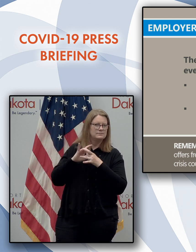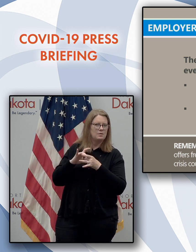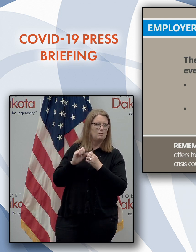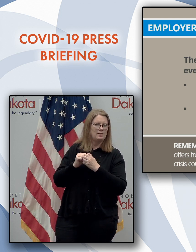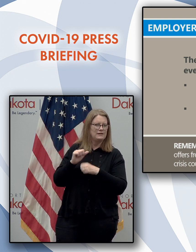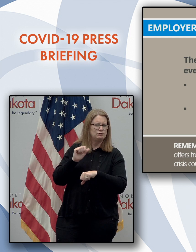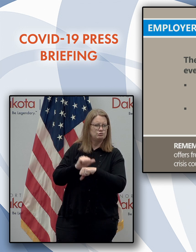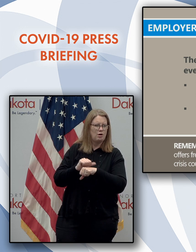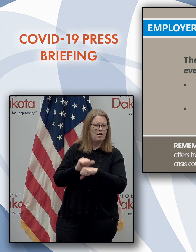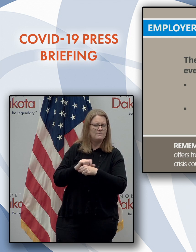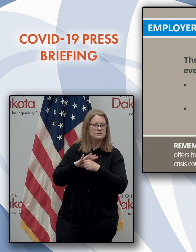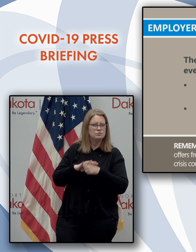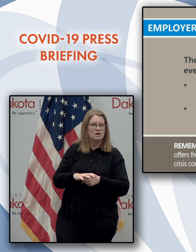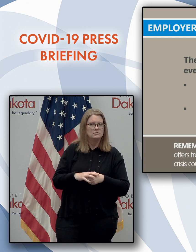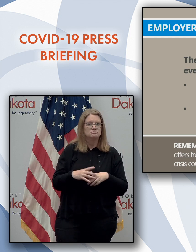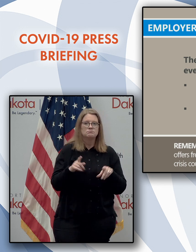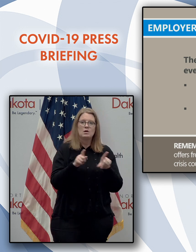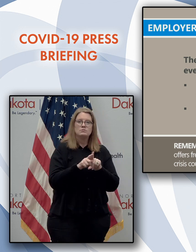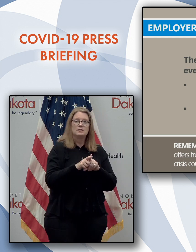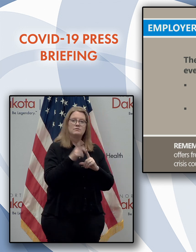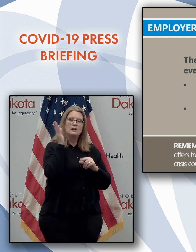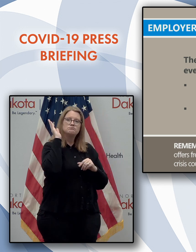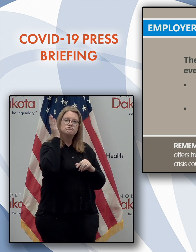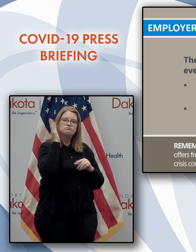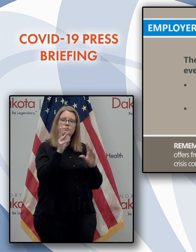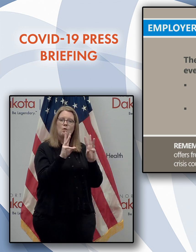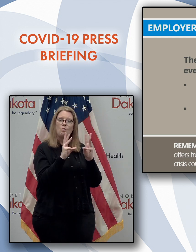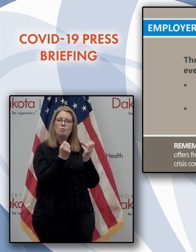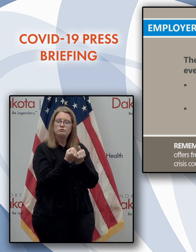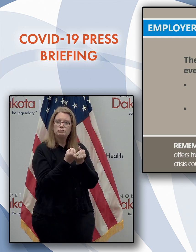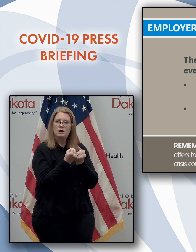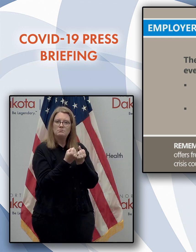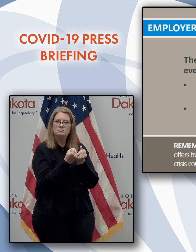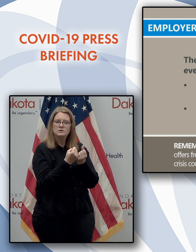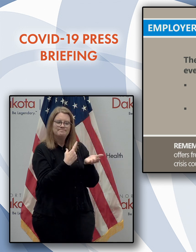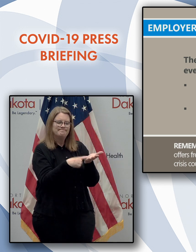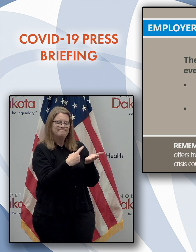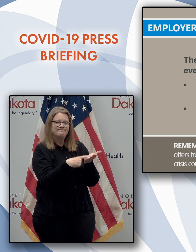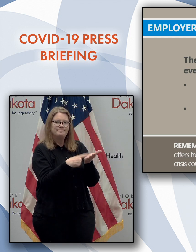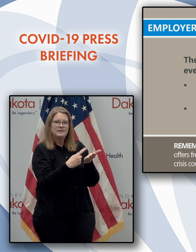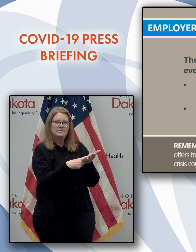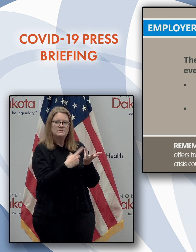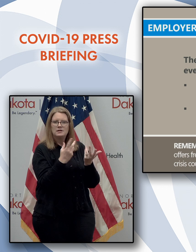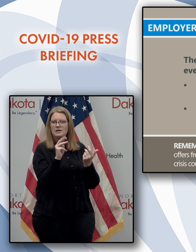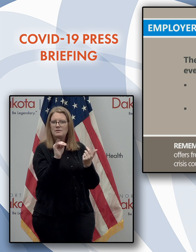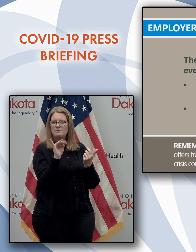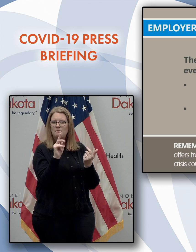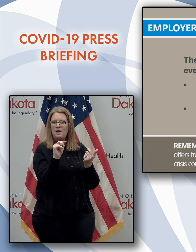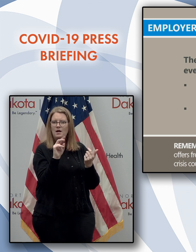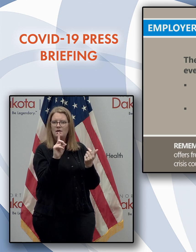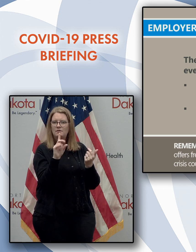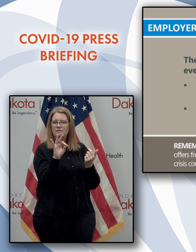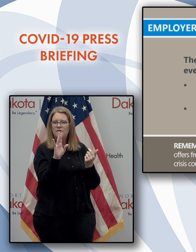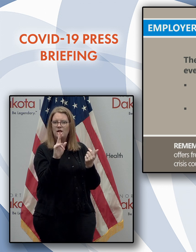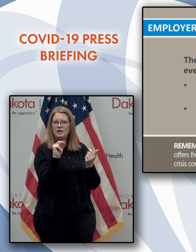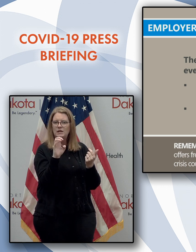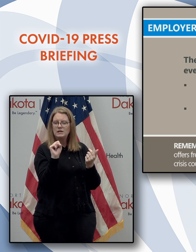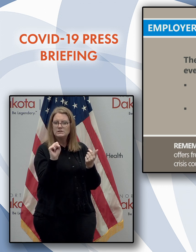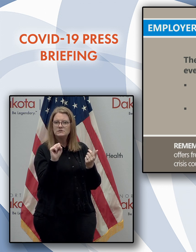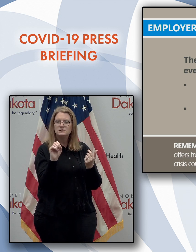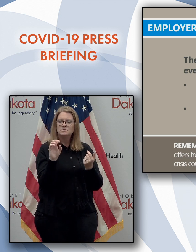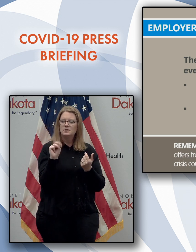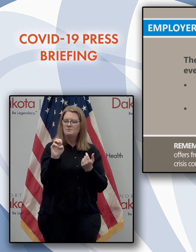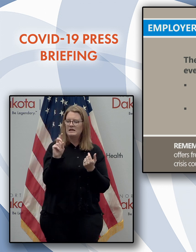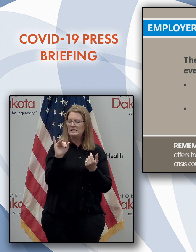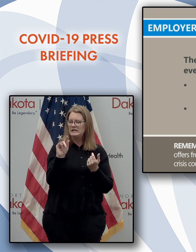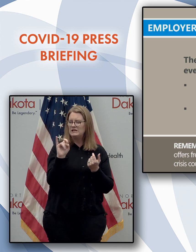stress. Host seminars or workshops that address stress management techniques like mindfulness, breathing exercises, meditation to